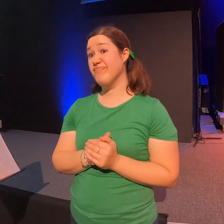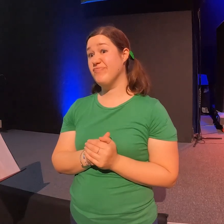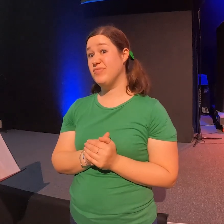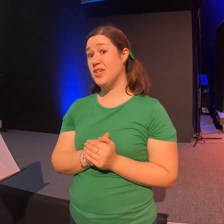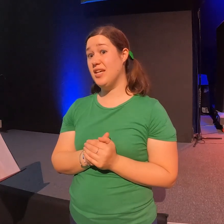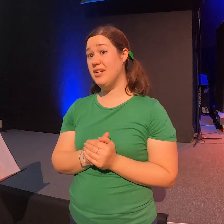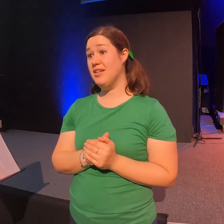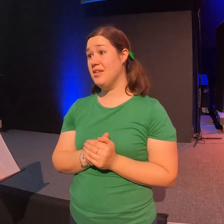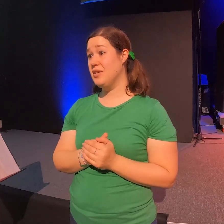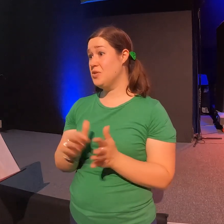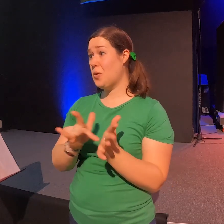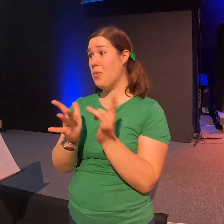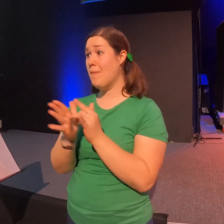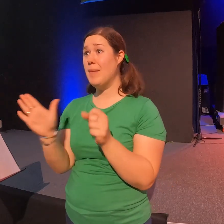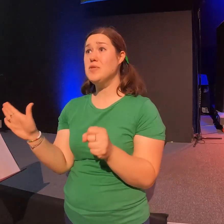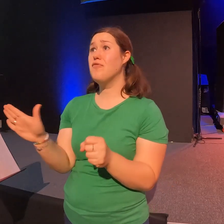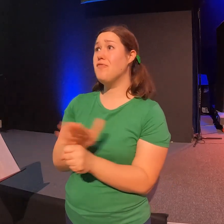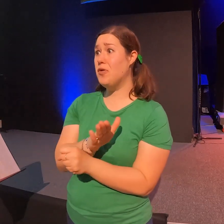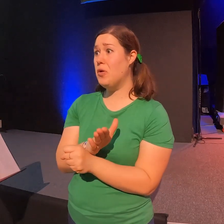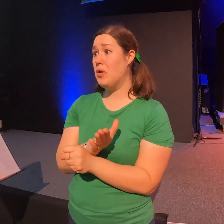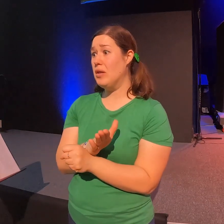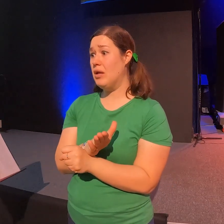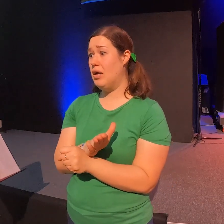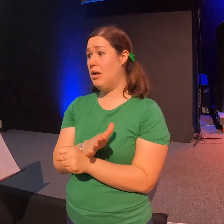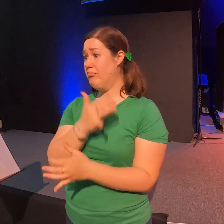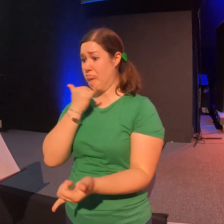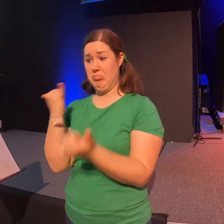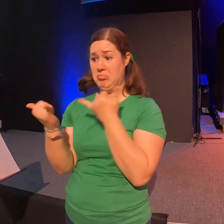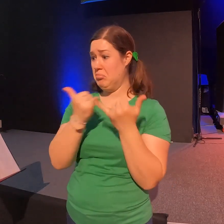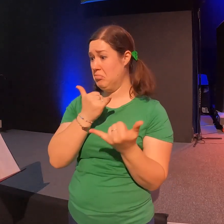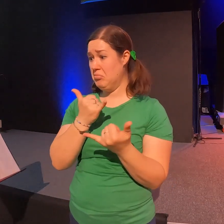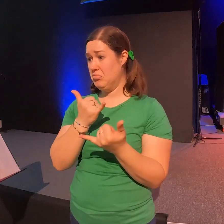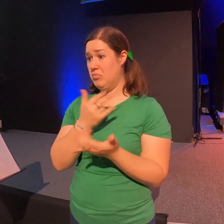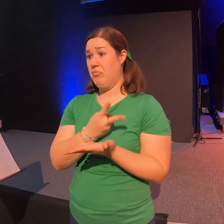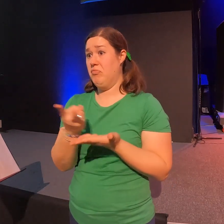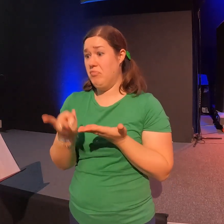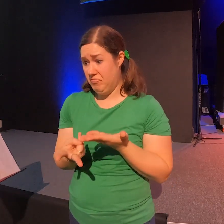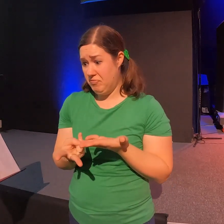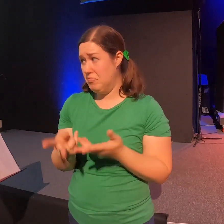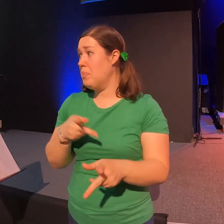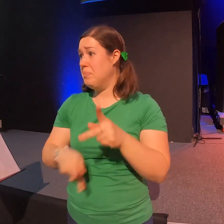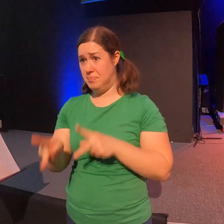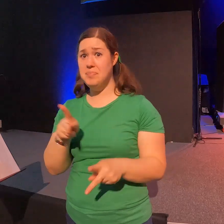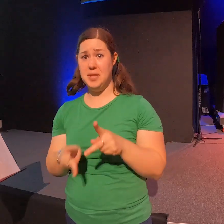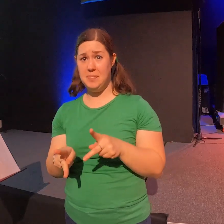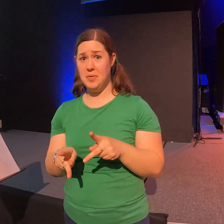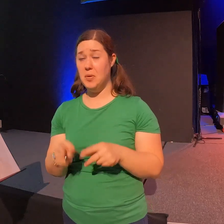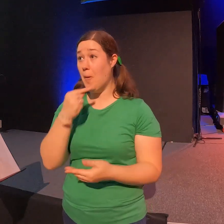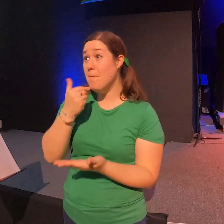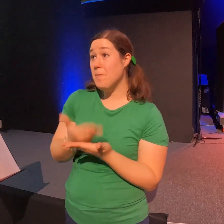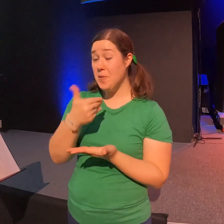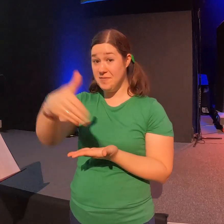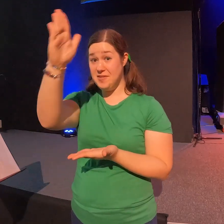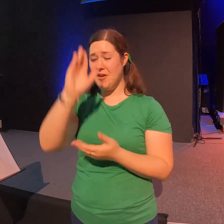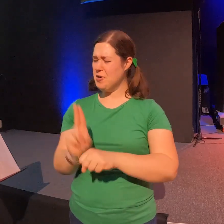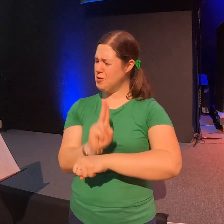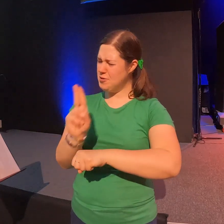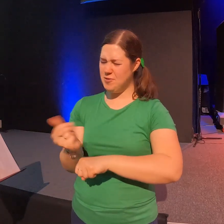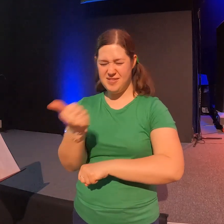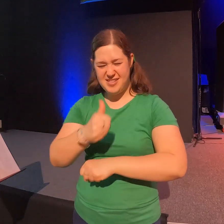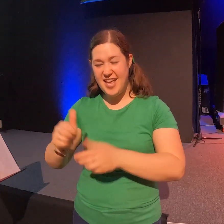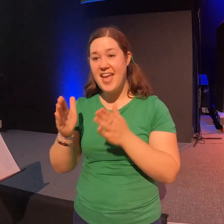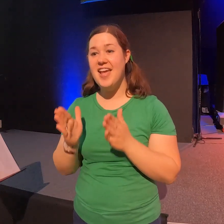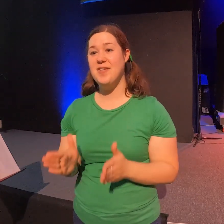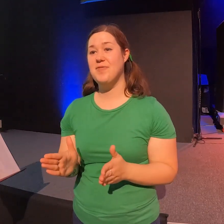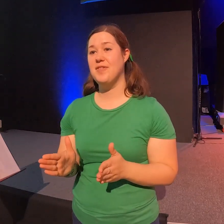Just look at the Bible. It proves that God can use anybody. And I tell you this, one of the greatest proofs for me